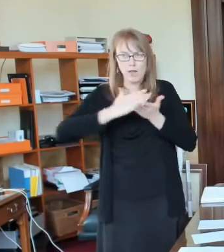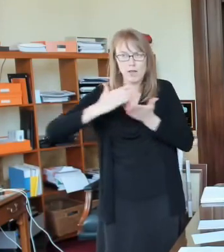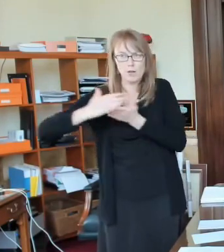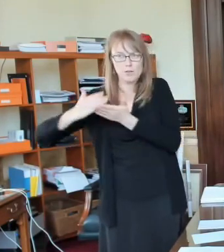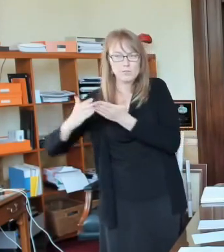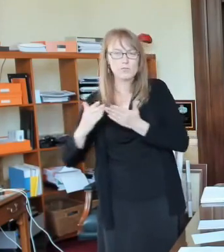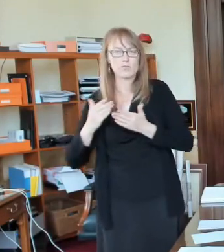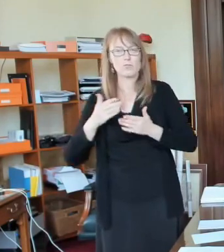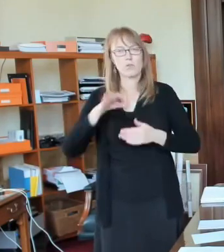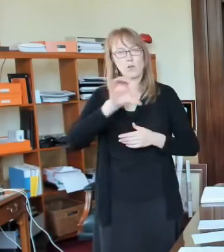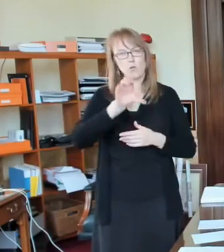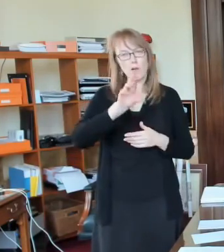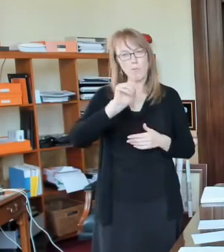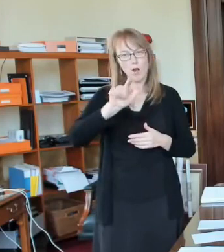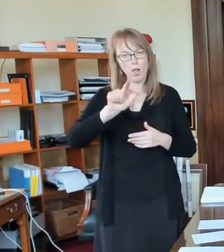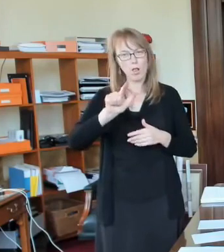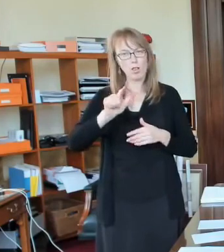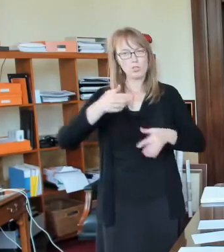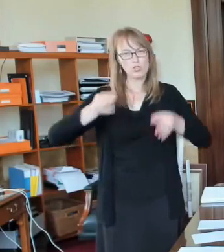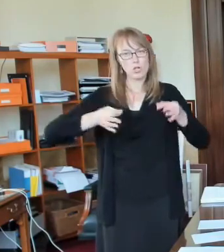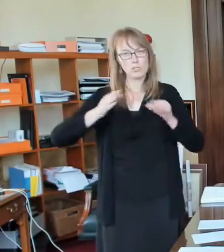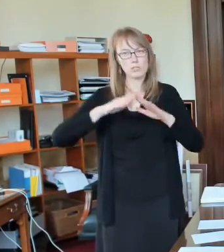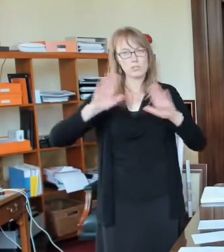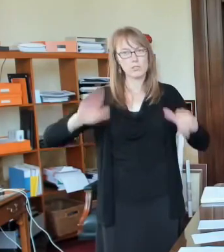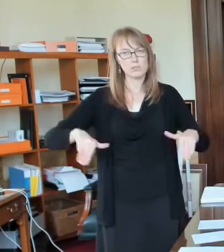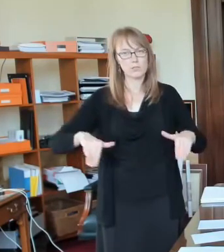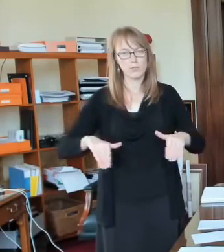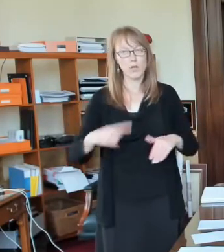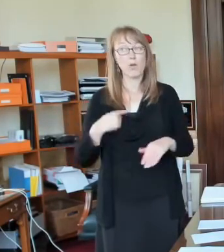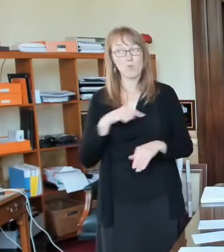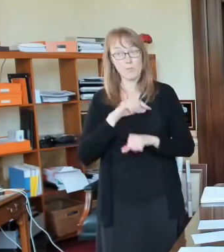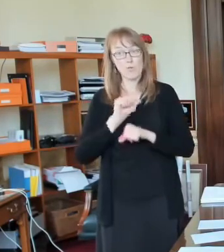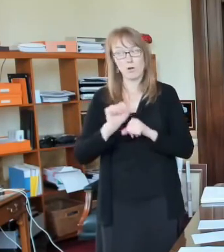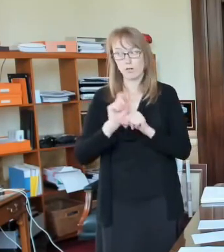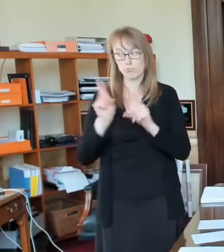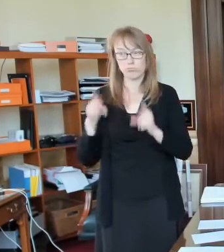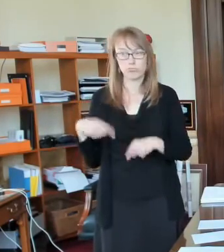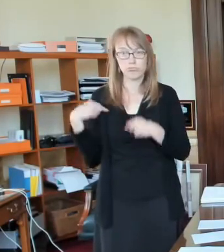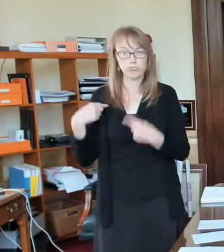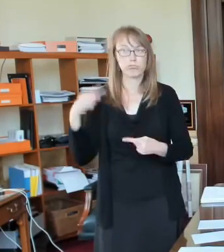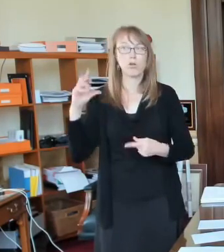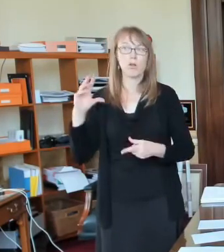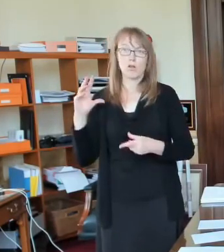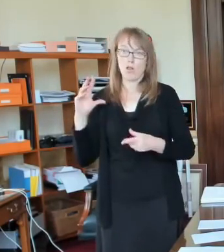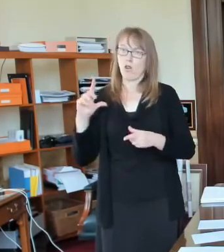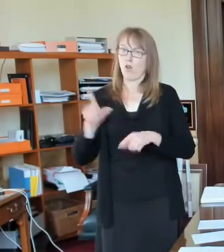on all of this for a long time, as have, I give credit to the Bail Project,